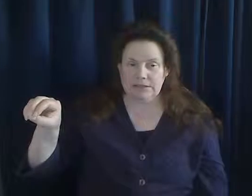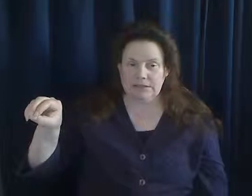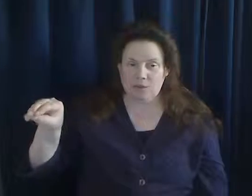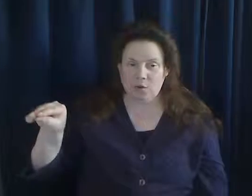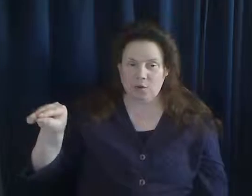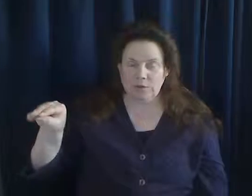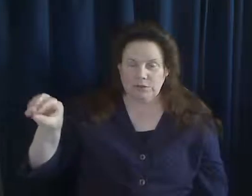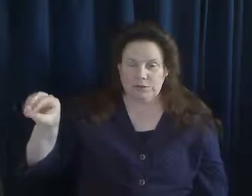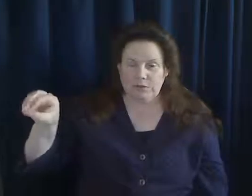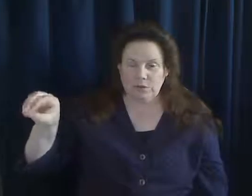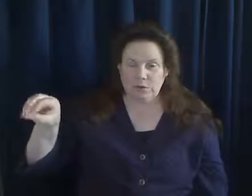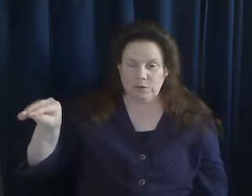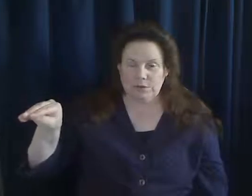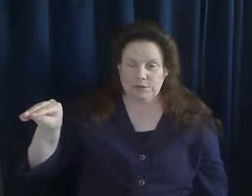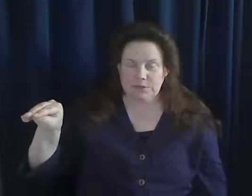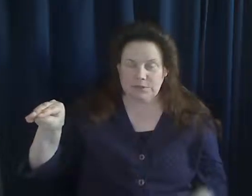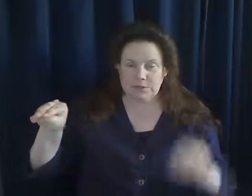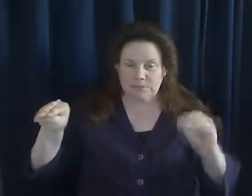flat O. You take an O and you squish it,